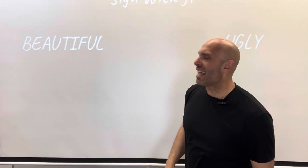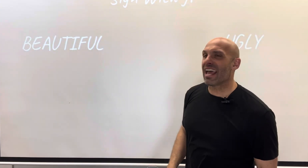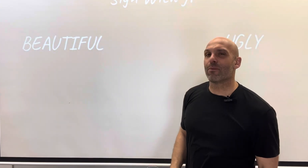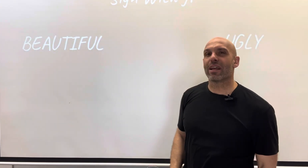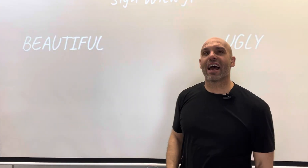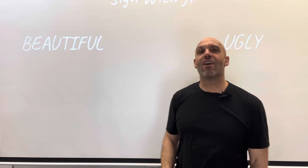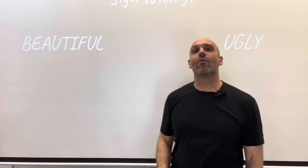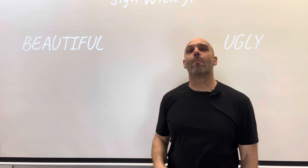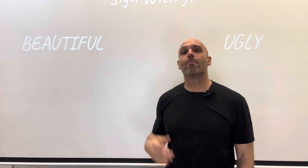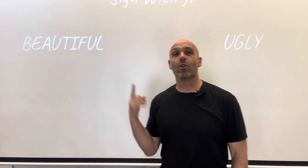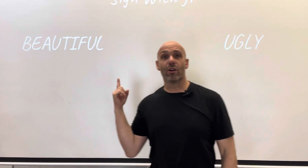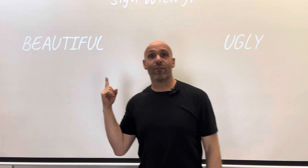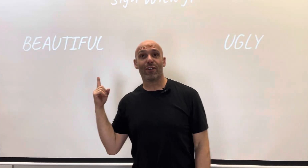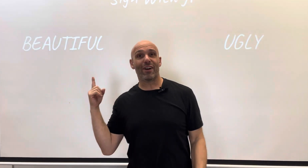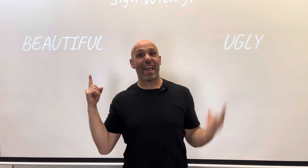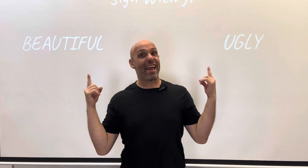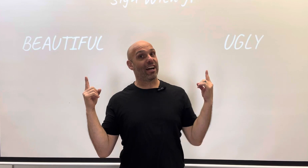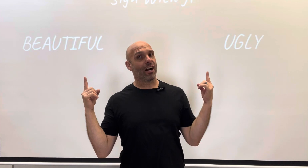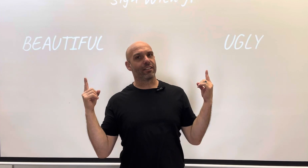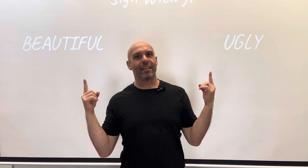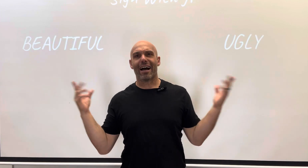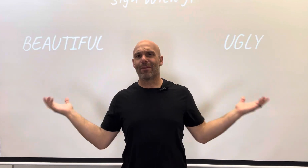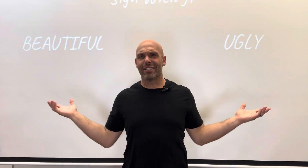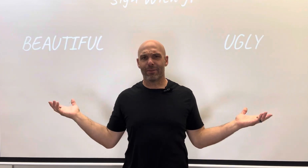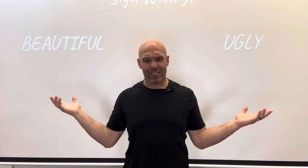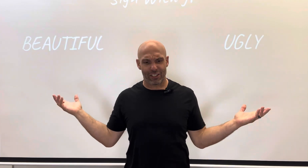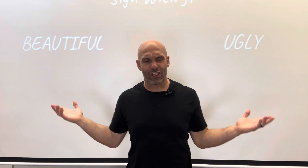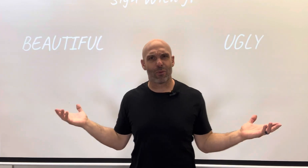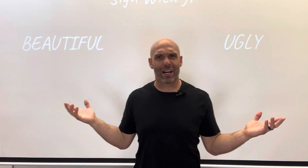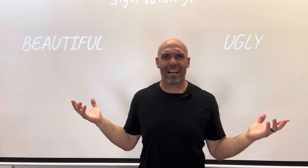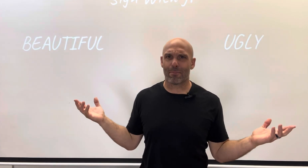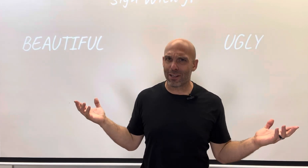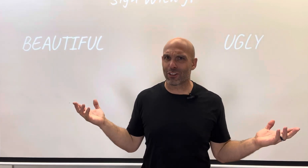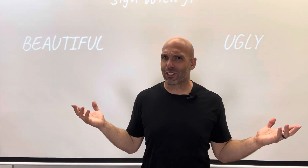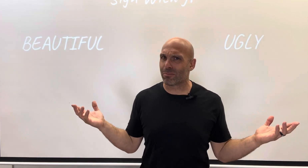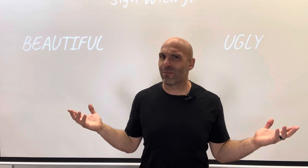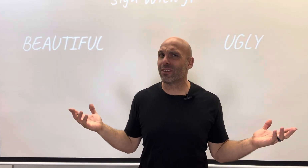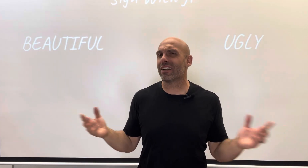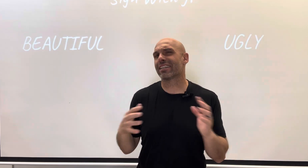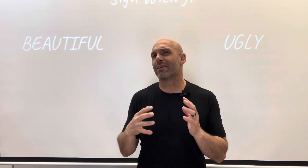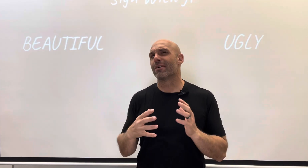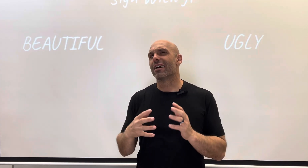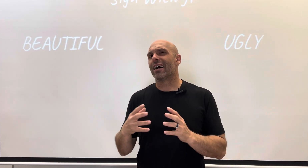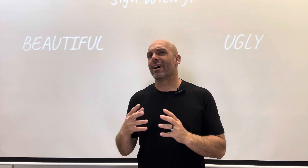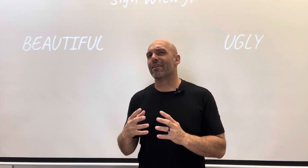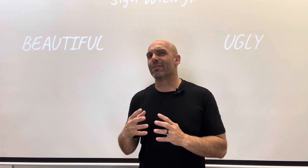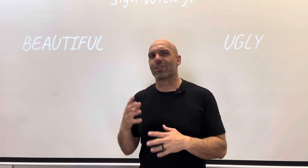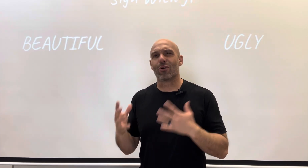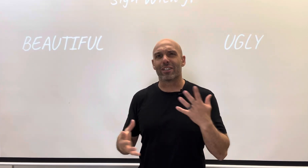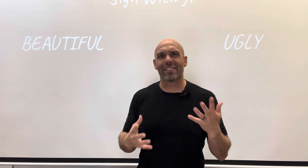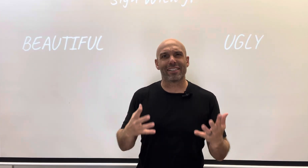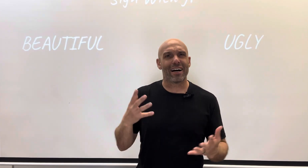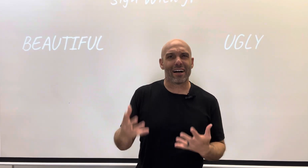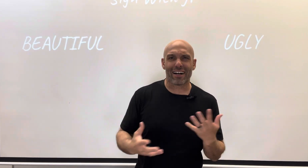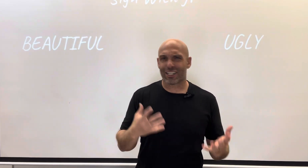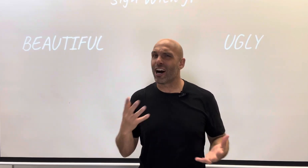And we have beautiful and ugly. I really wasn't sure what kind of pictures to put for there because this is on